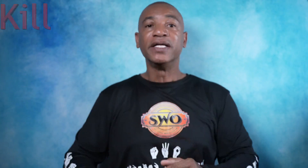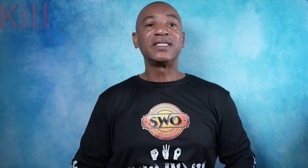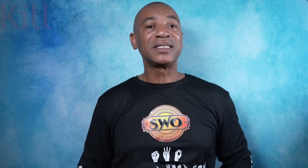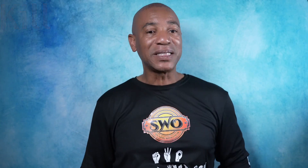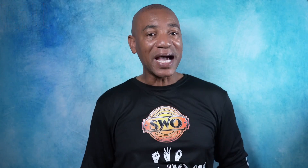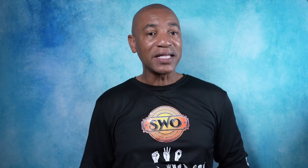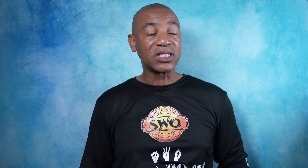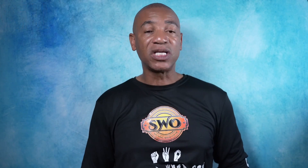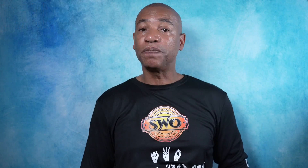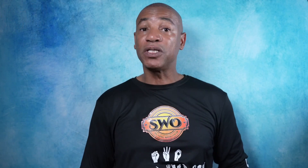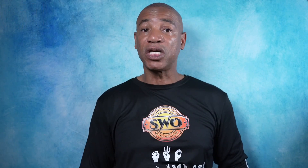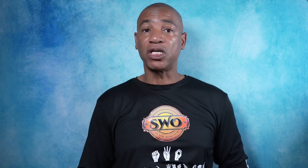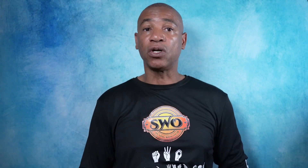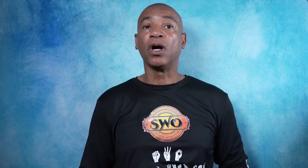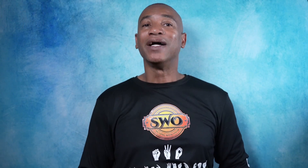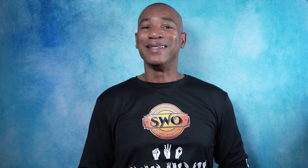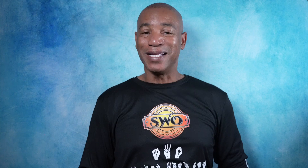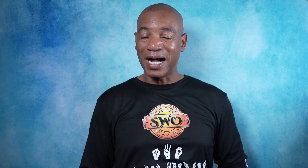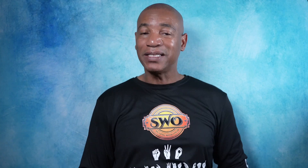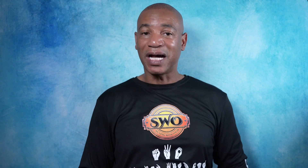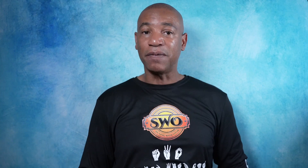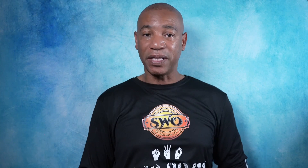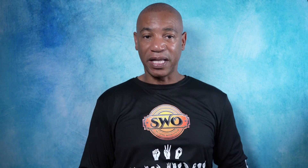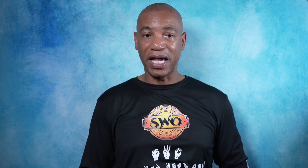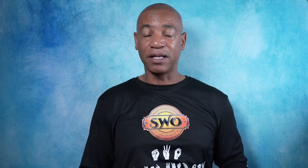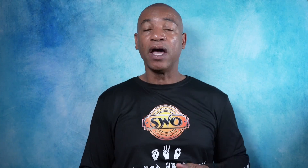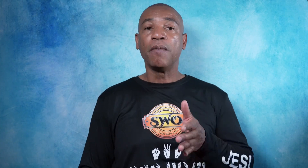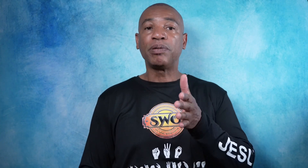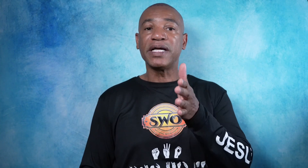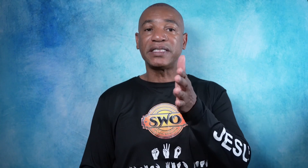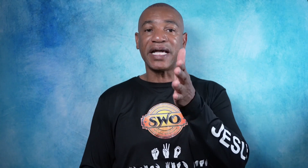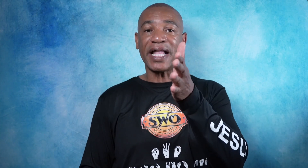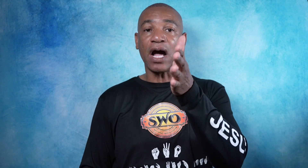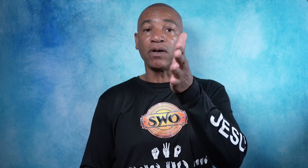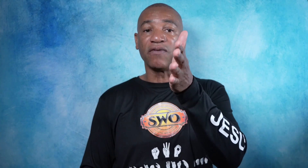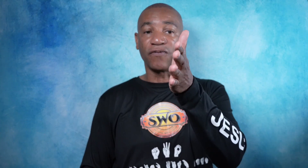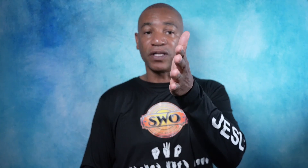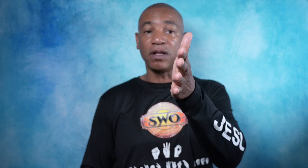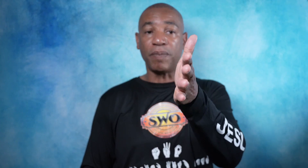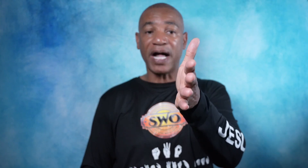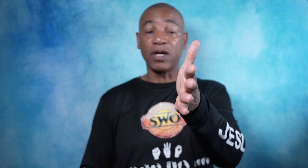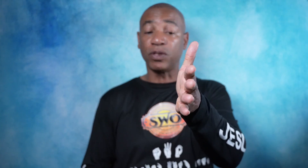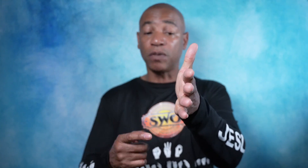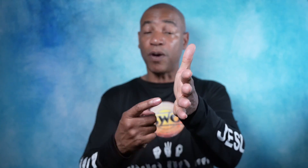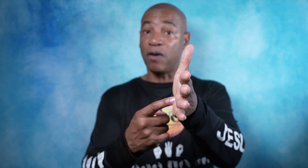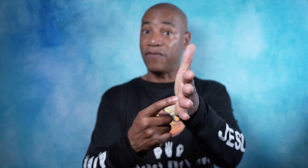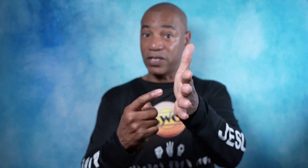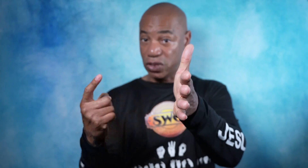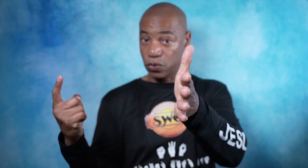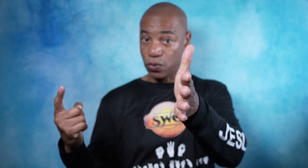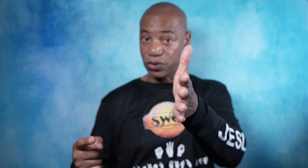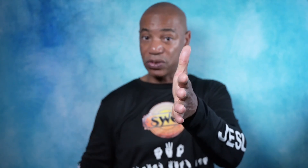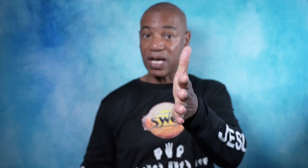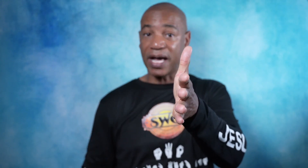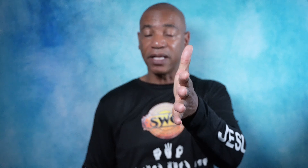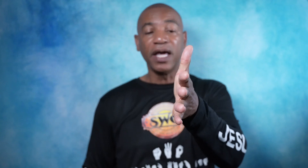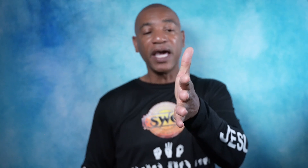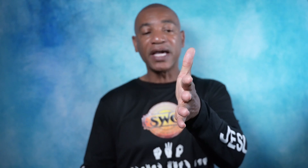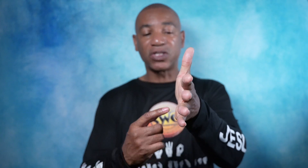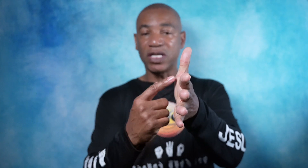To sign this, simply take your non-dominant hand, place that out in front of the body with the palm facing towards the side. Extend